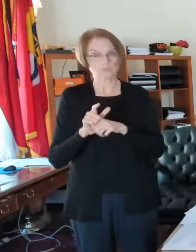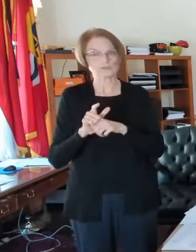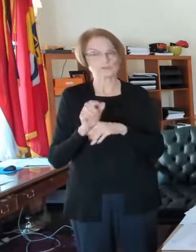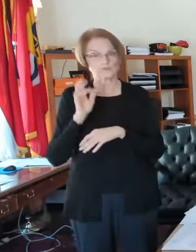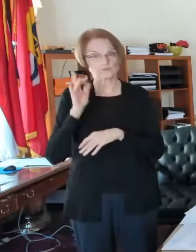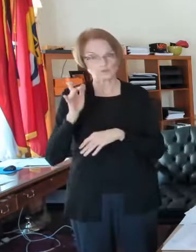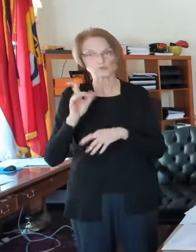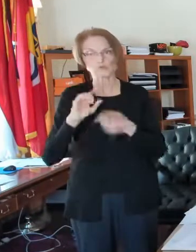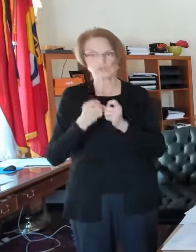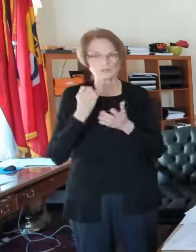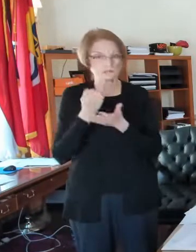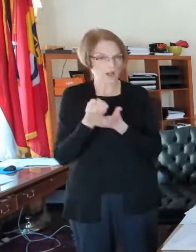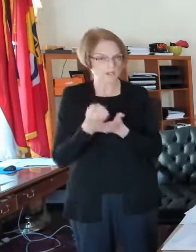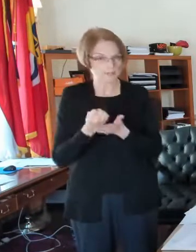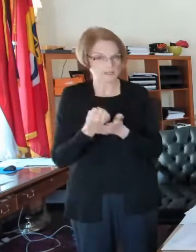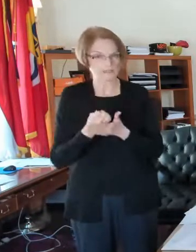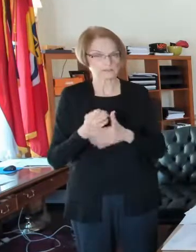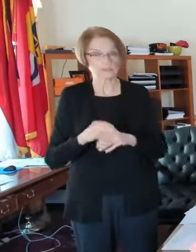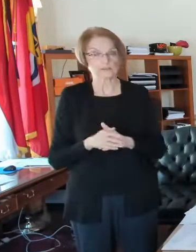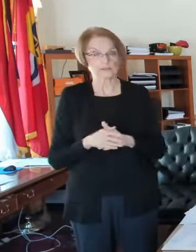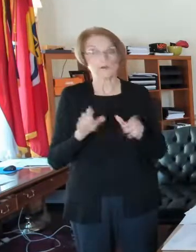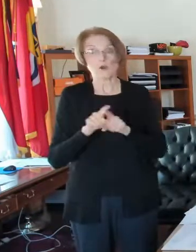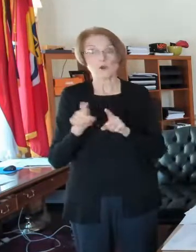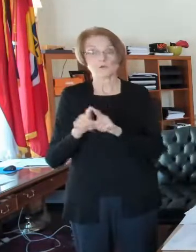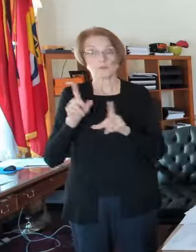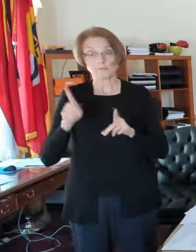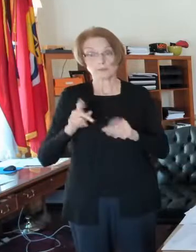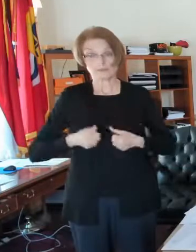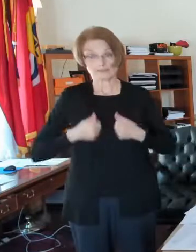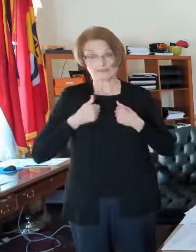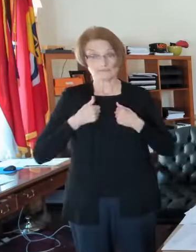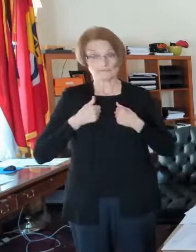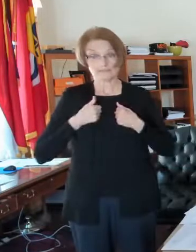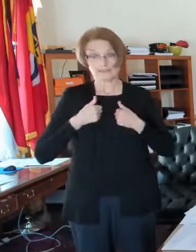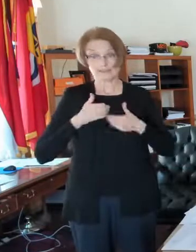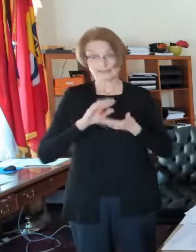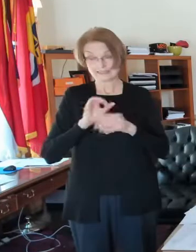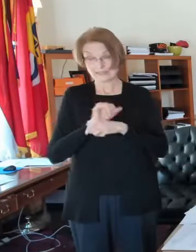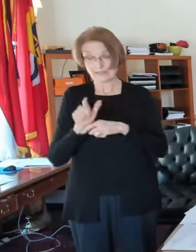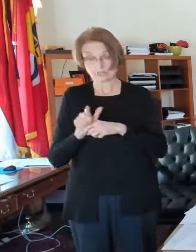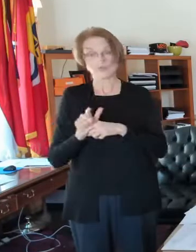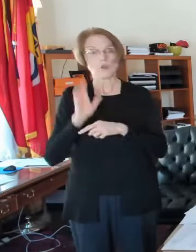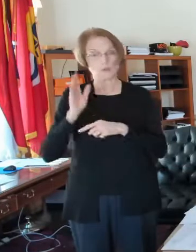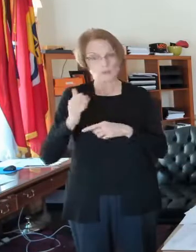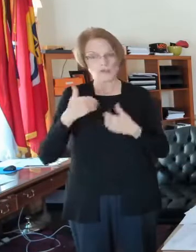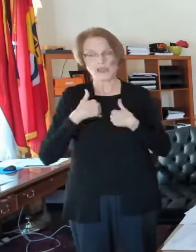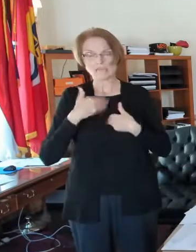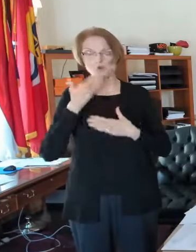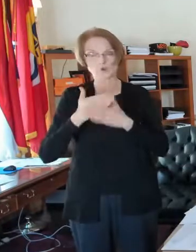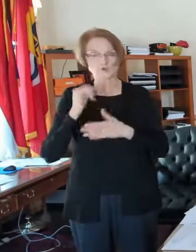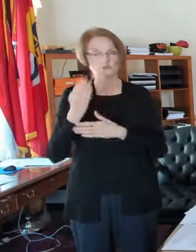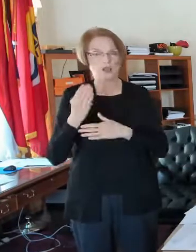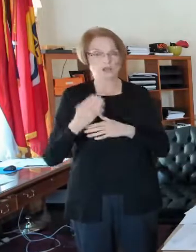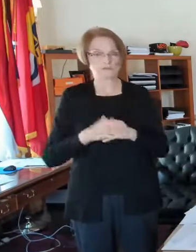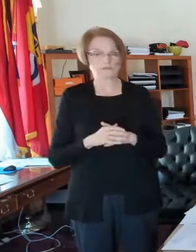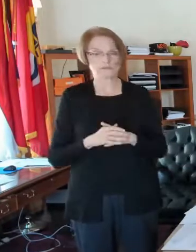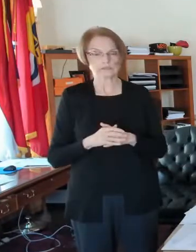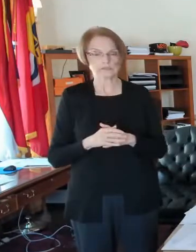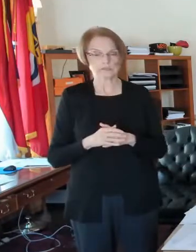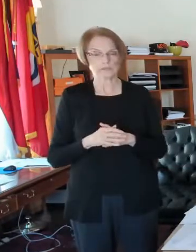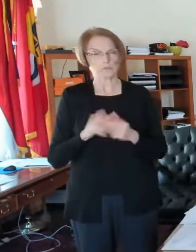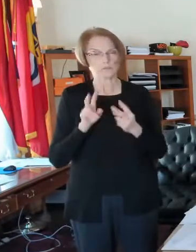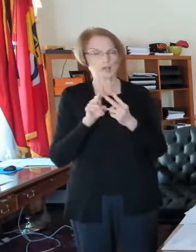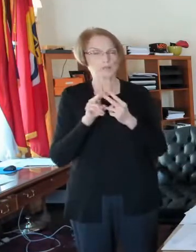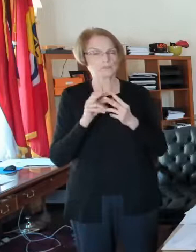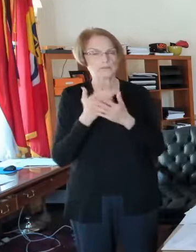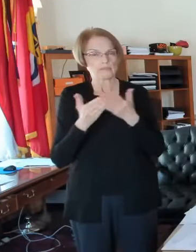our economy and for the people who live here to have jobs and good jobs. So those are just a couple of things I wanted